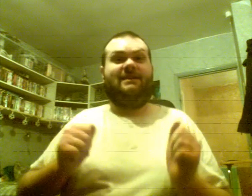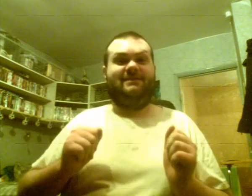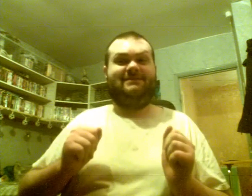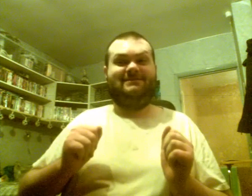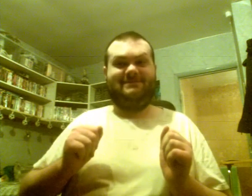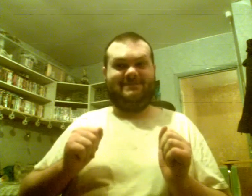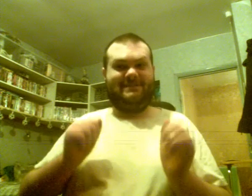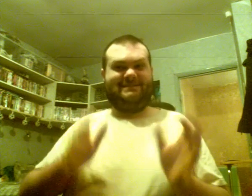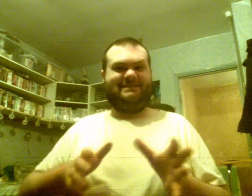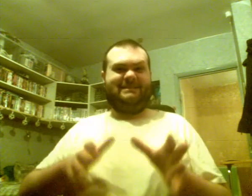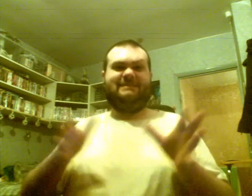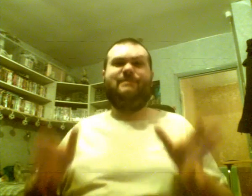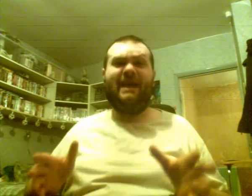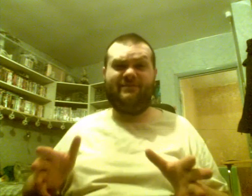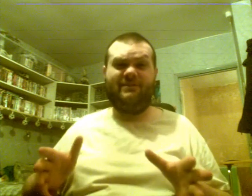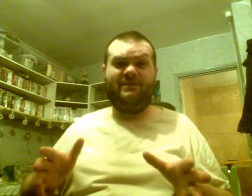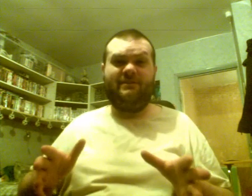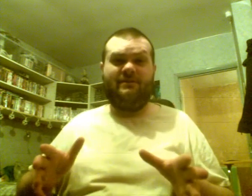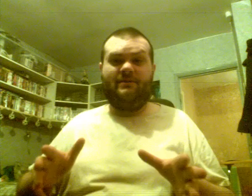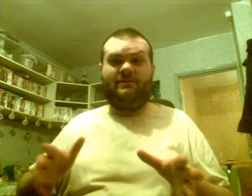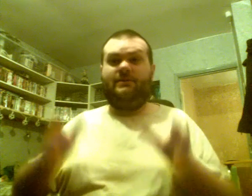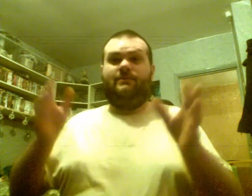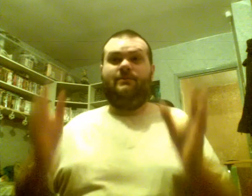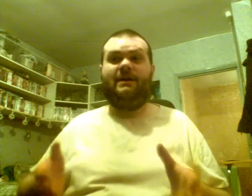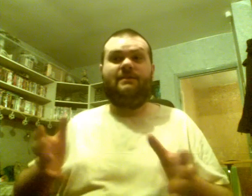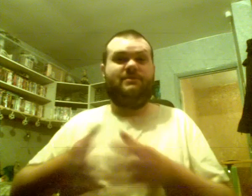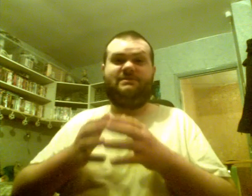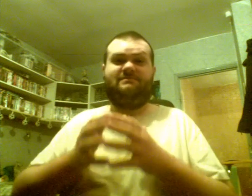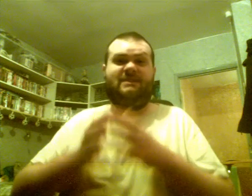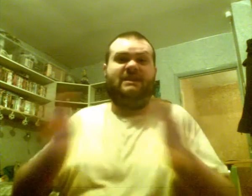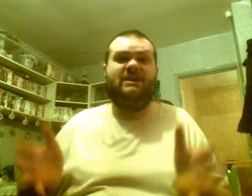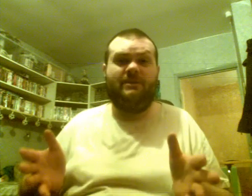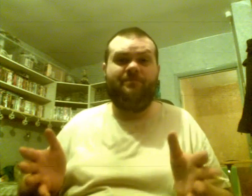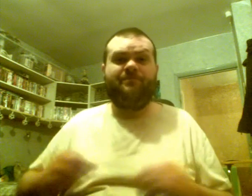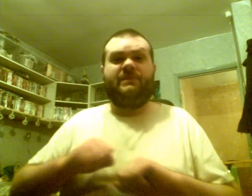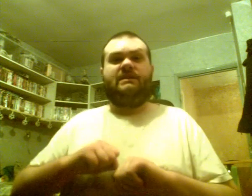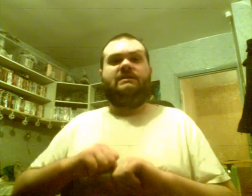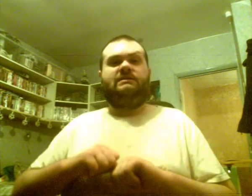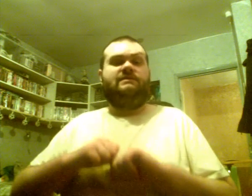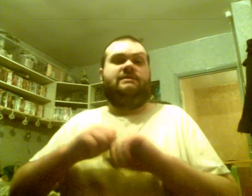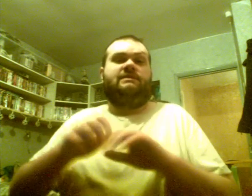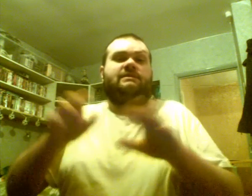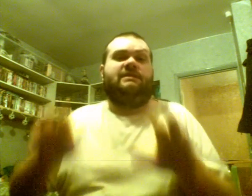together, which is a spice. Don't know why, but there you go. You've got a